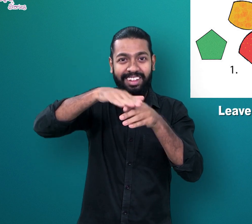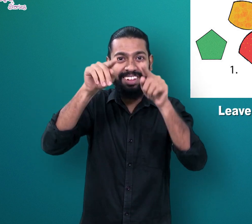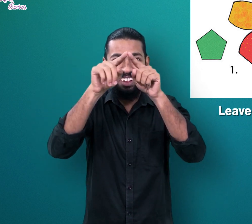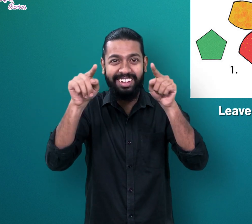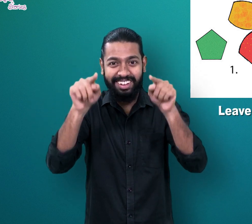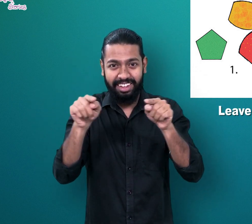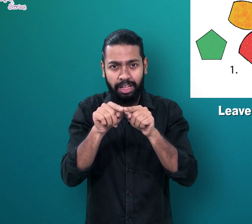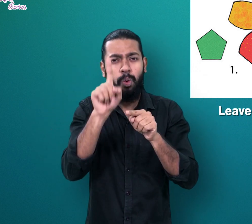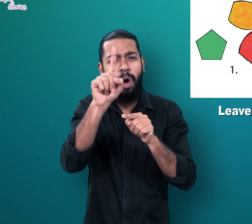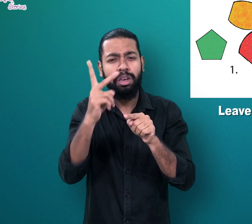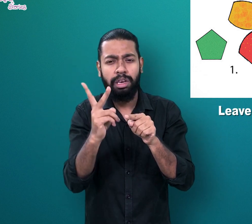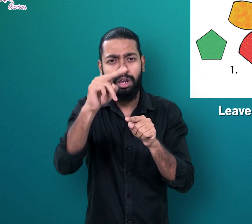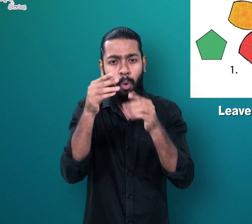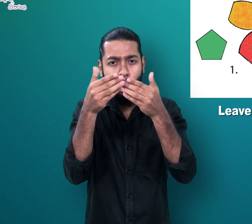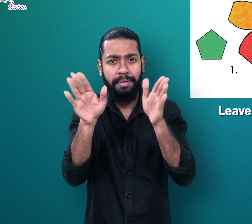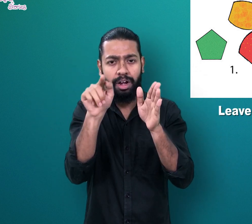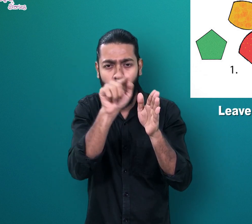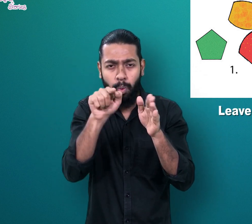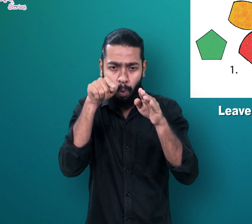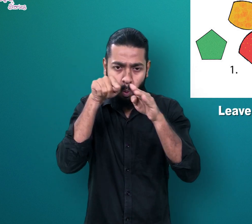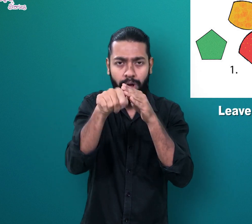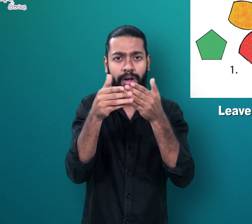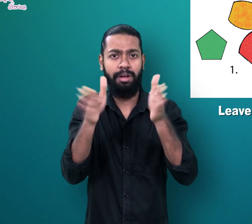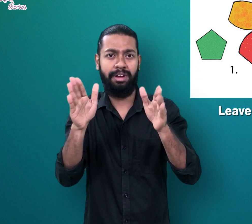Leave one small hole in one pentagon.